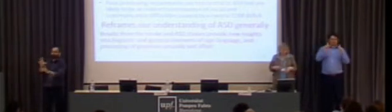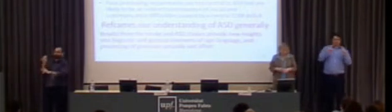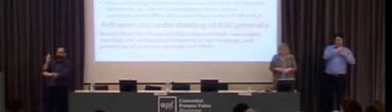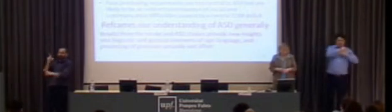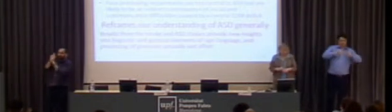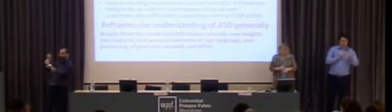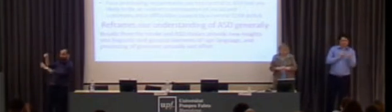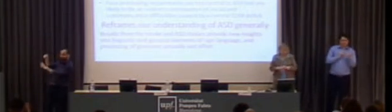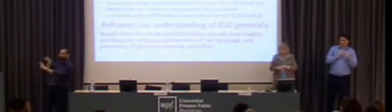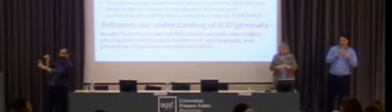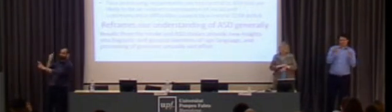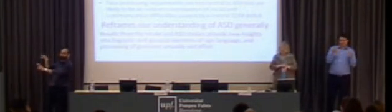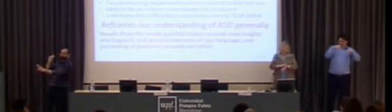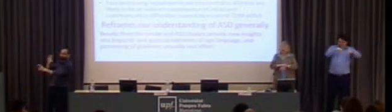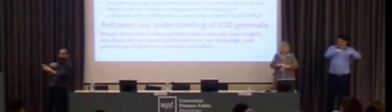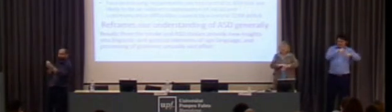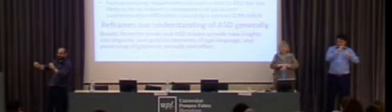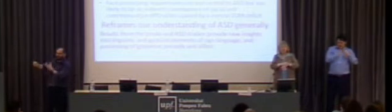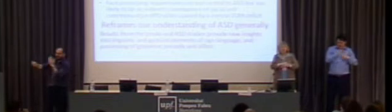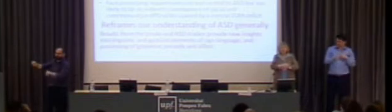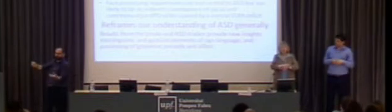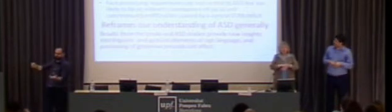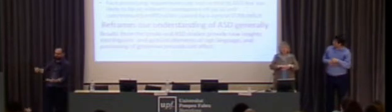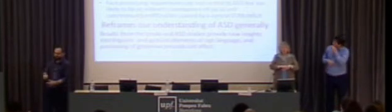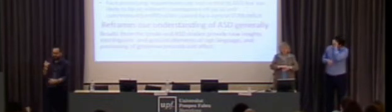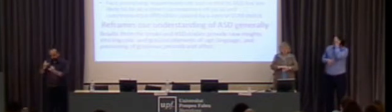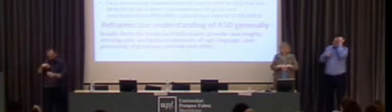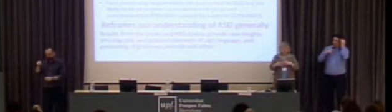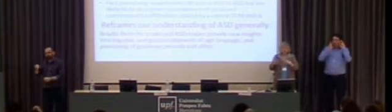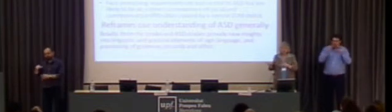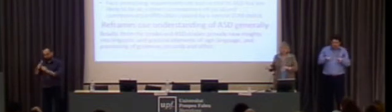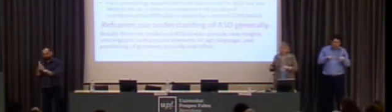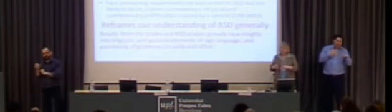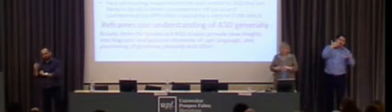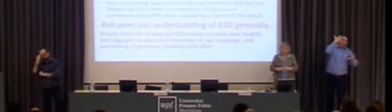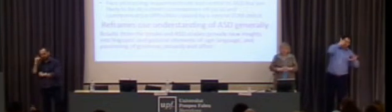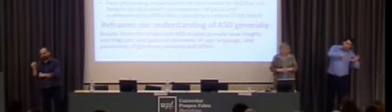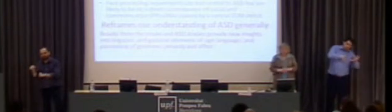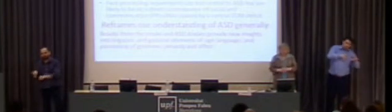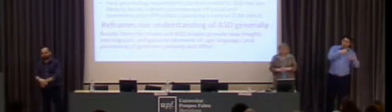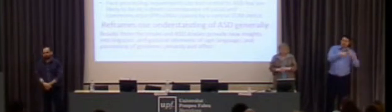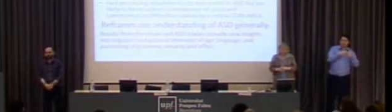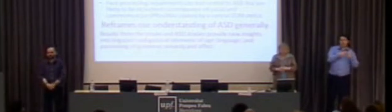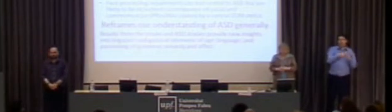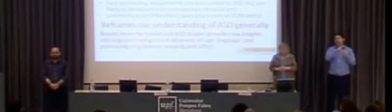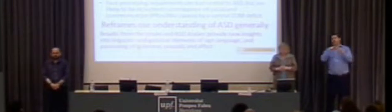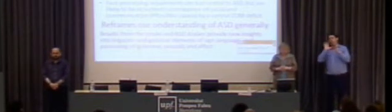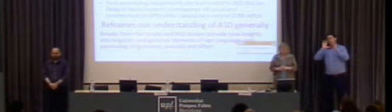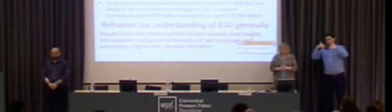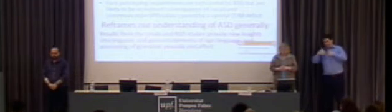children with ASD. And so for both the stroke and the